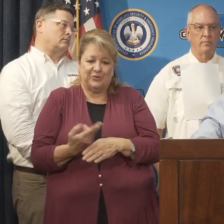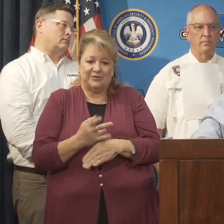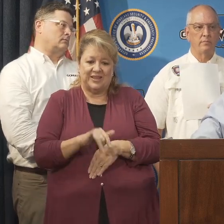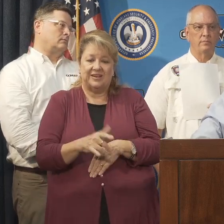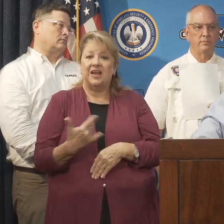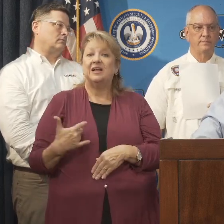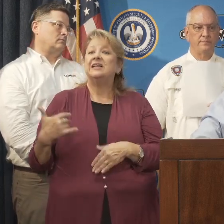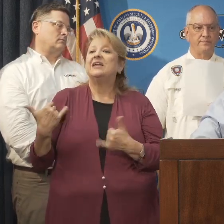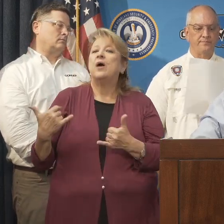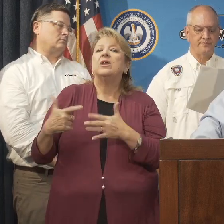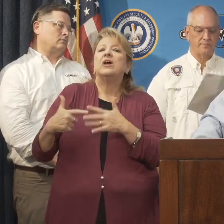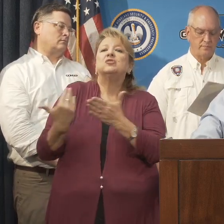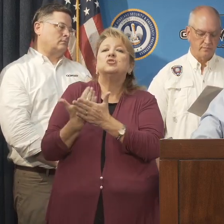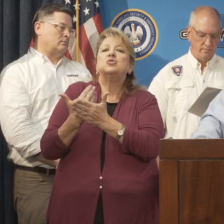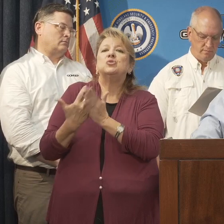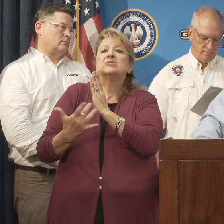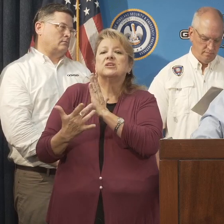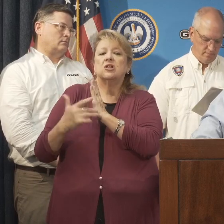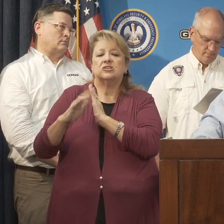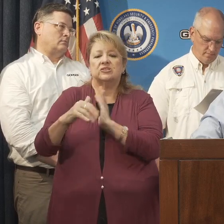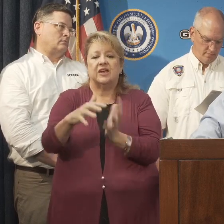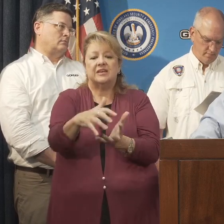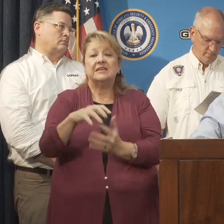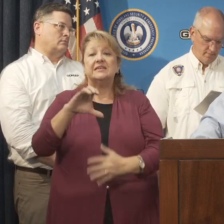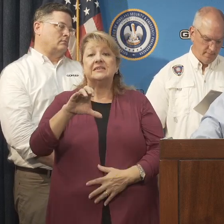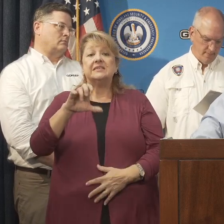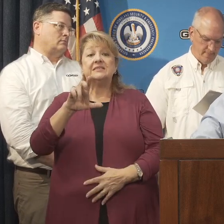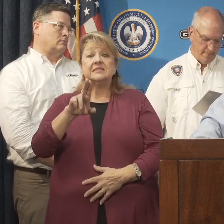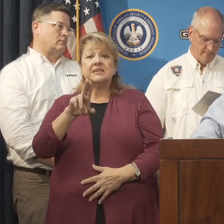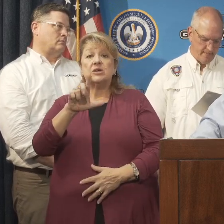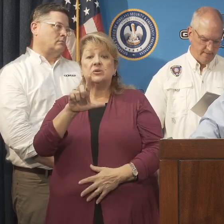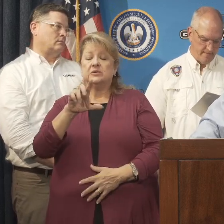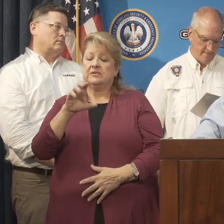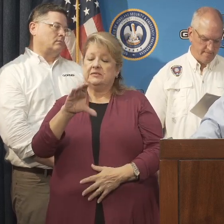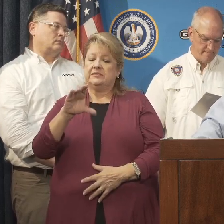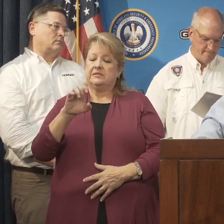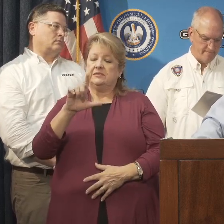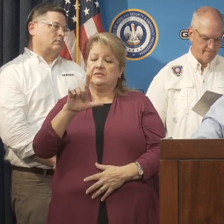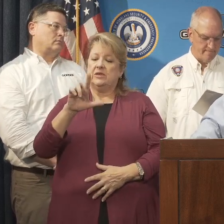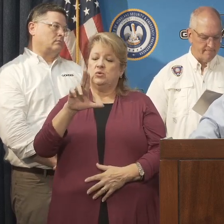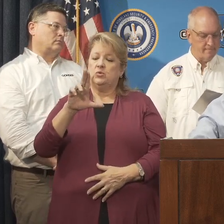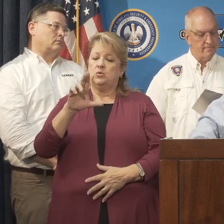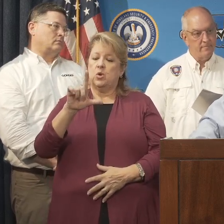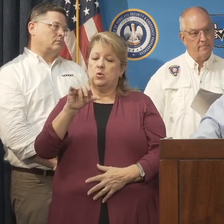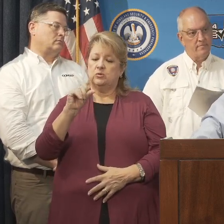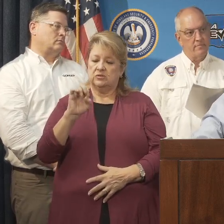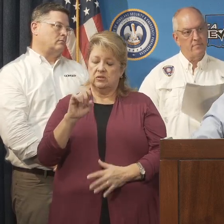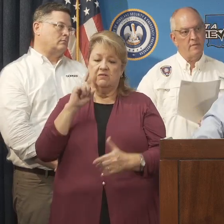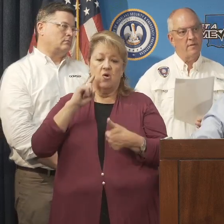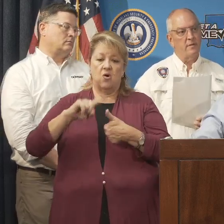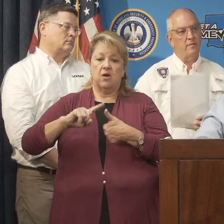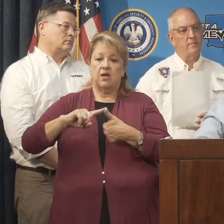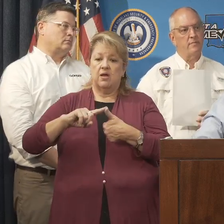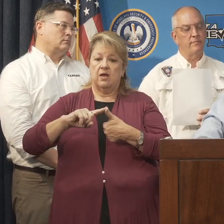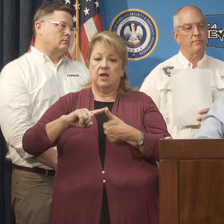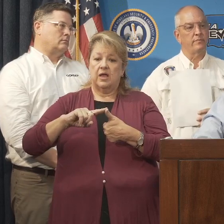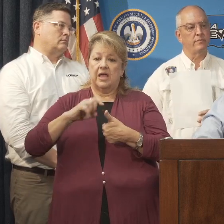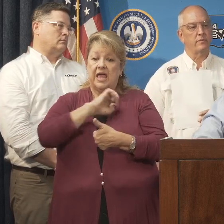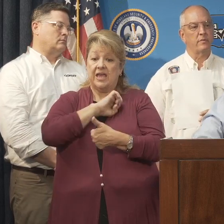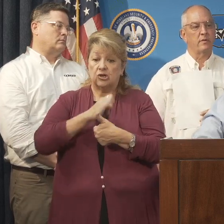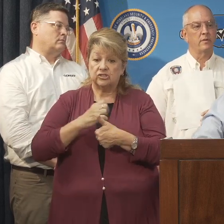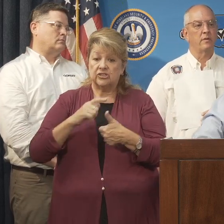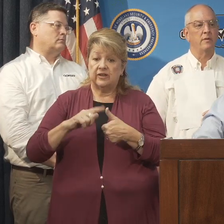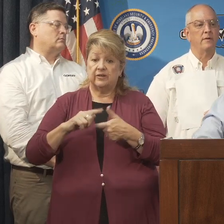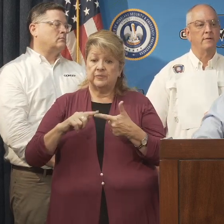new technologies where we can use that cellulose for chemicals, for energy, for wood pellets, and then just